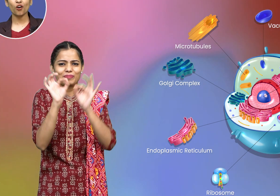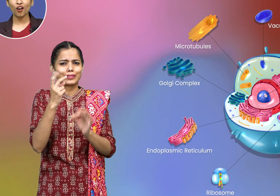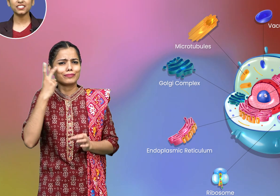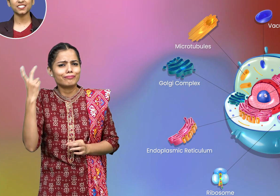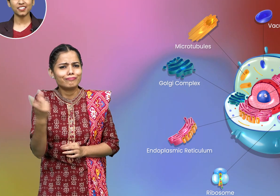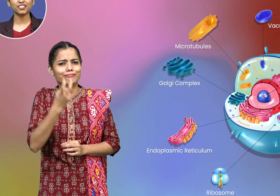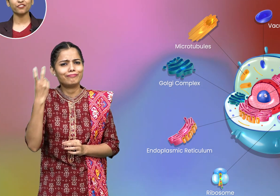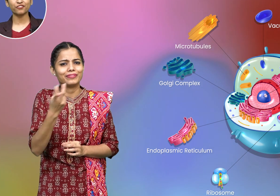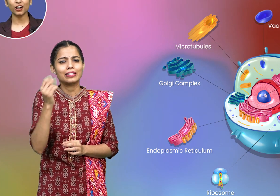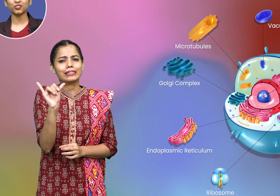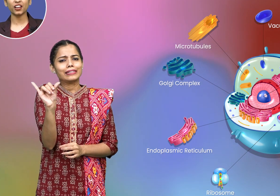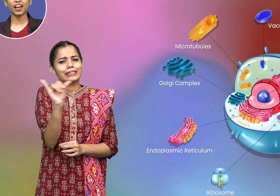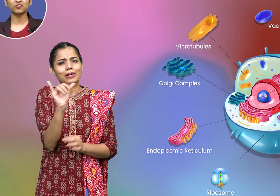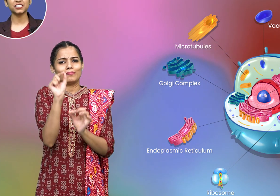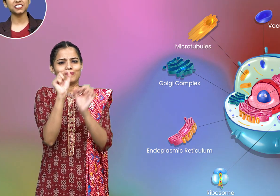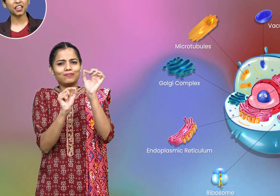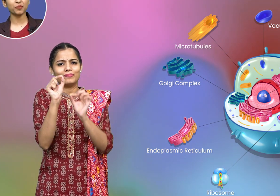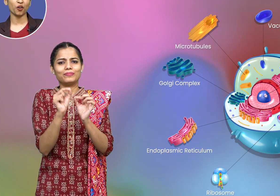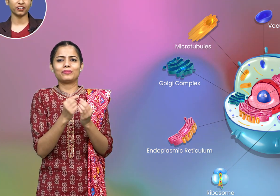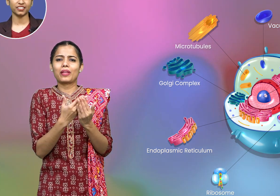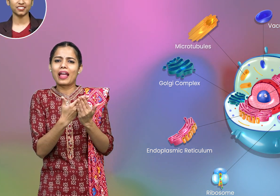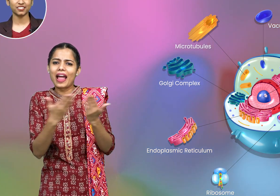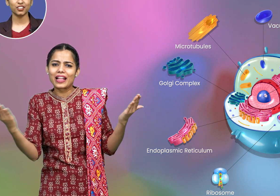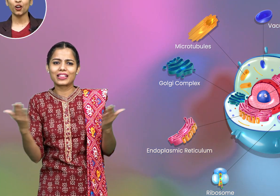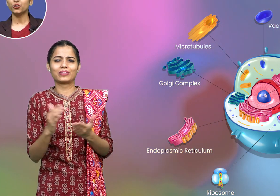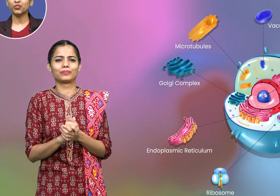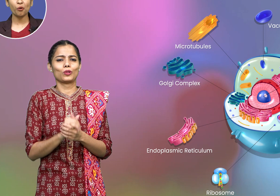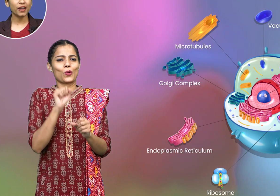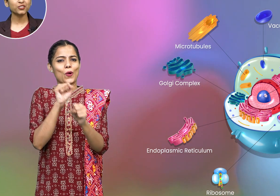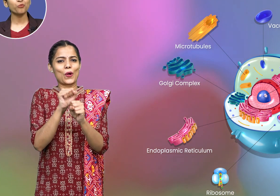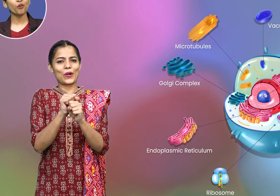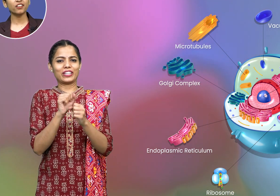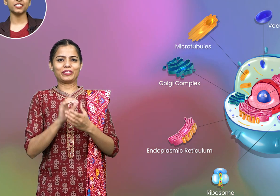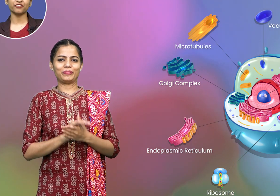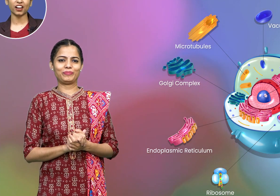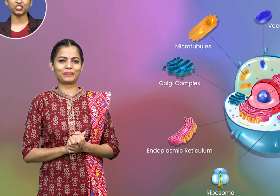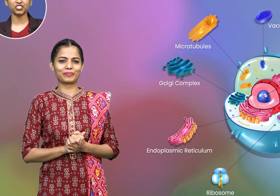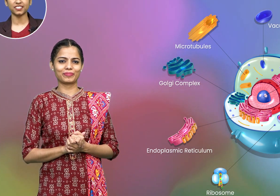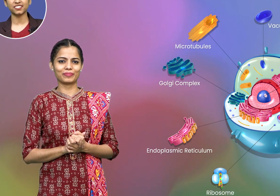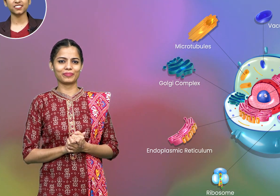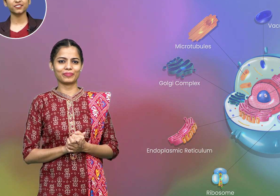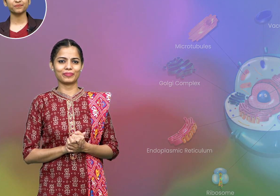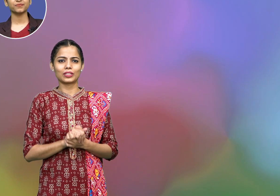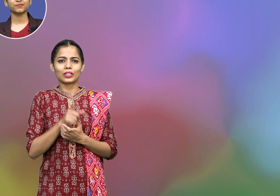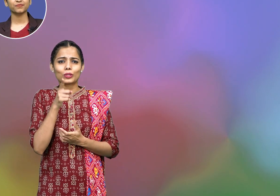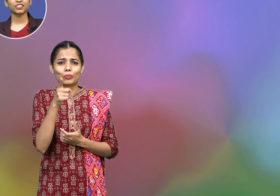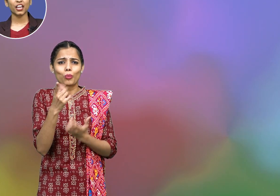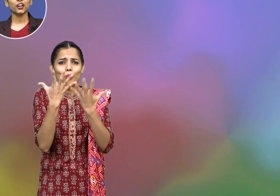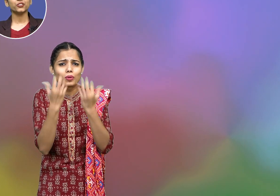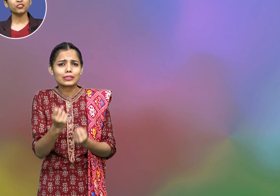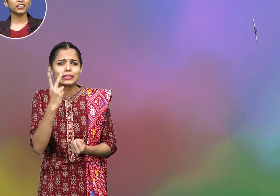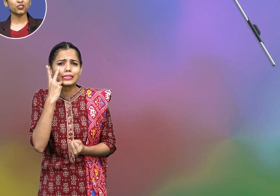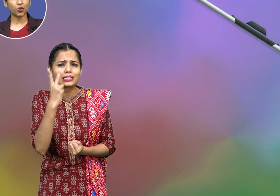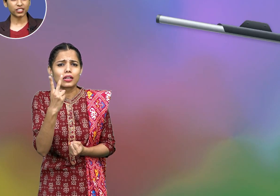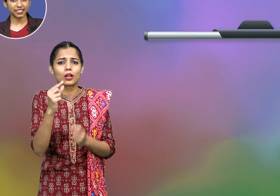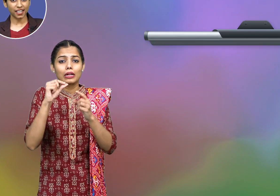that all cells are found to have the same organelles, no matter what their function is.